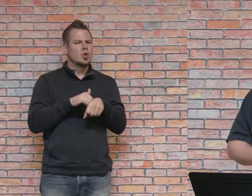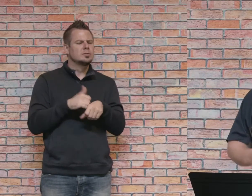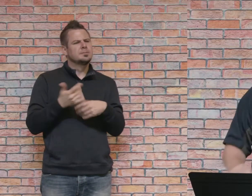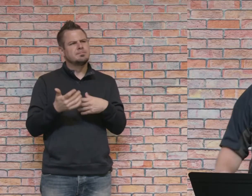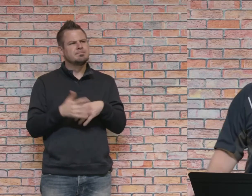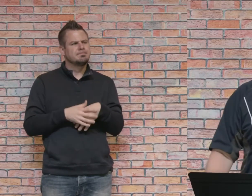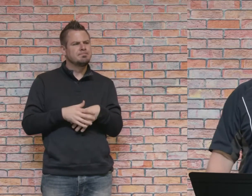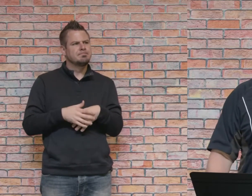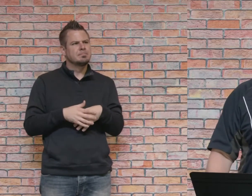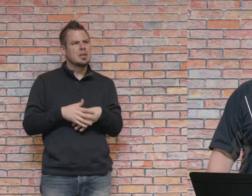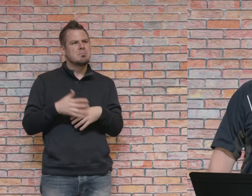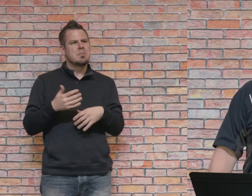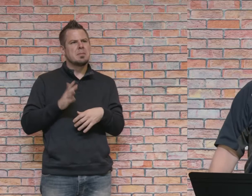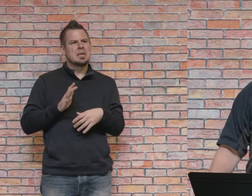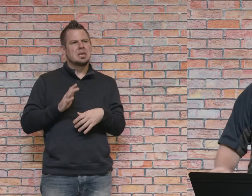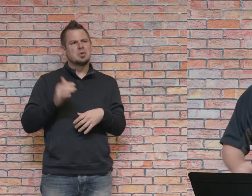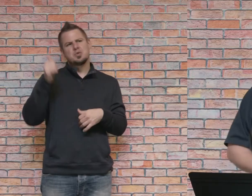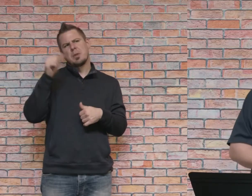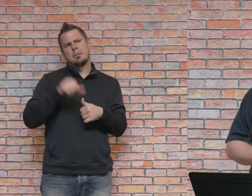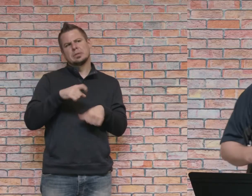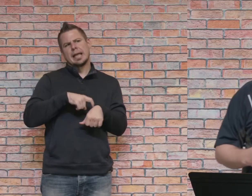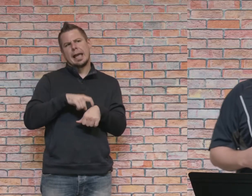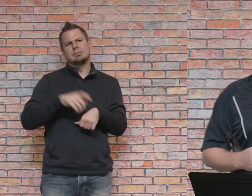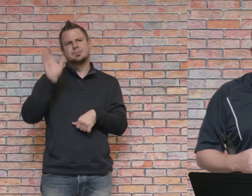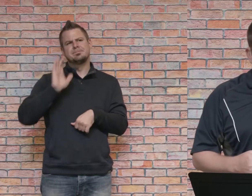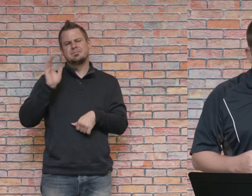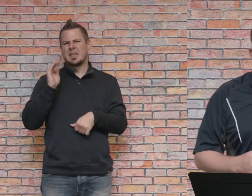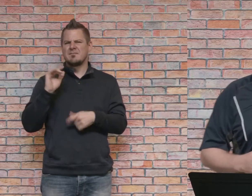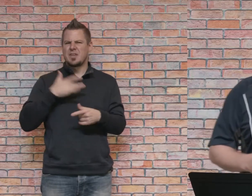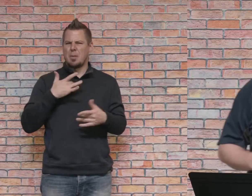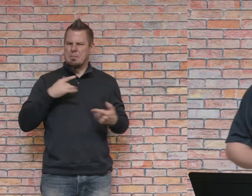life that were painful, those moments in your life that hurt